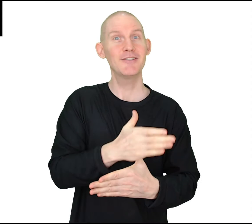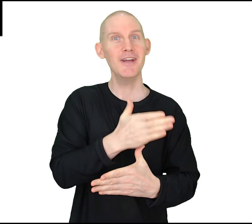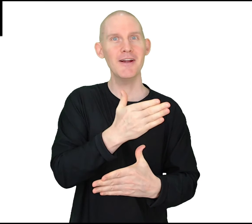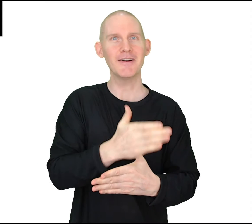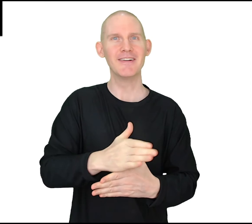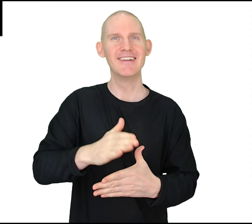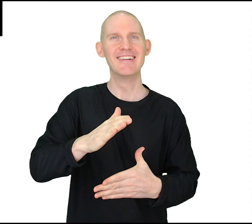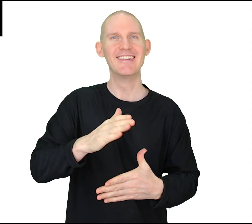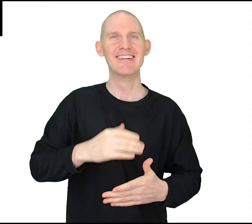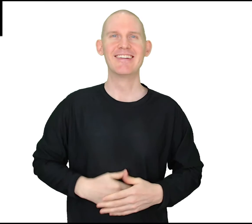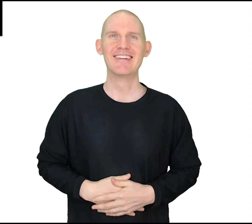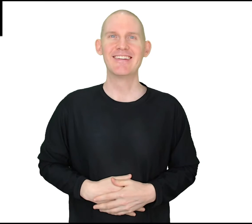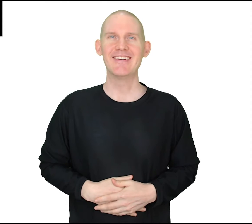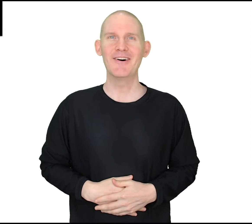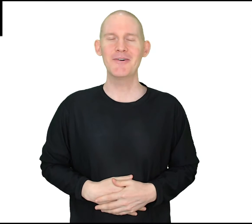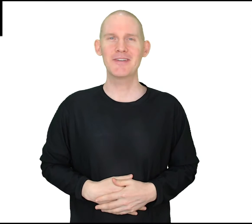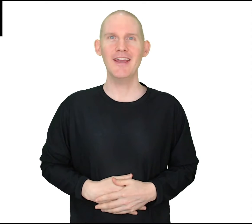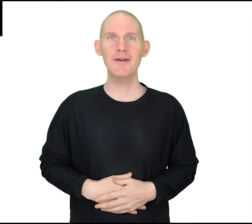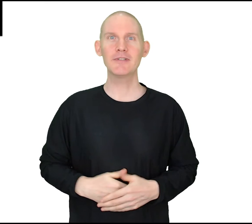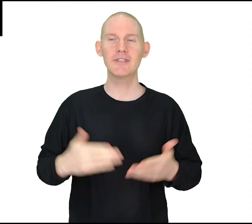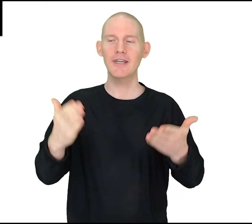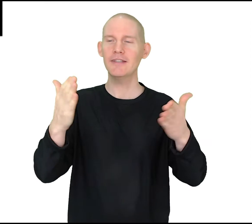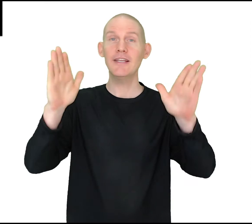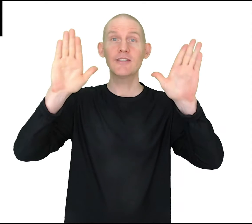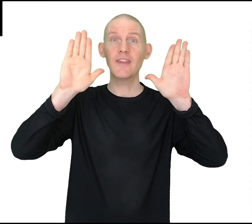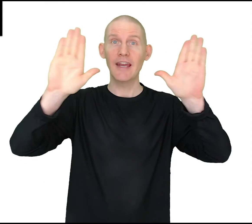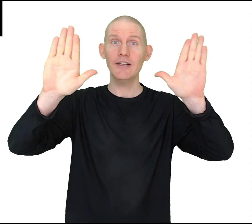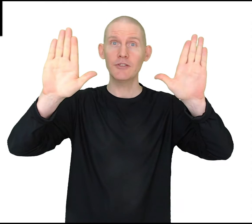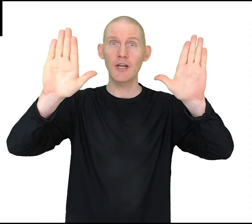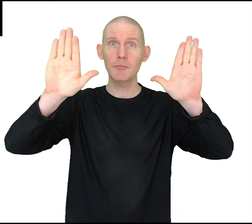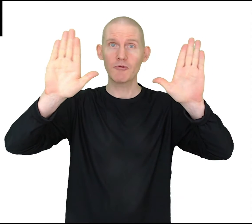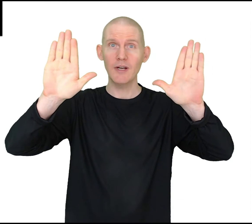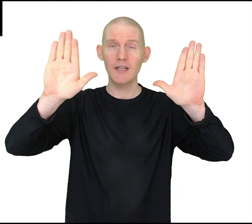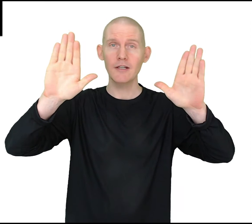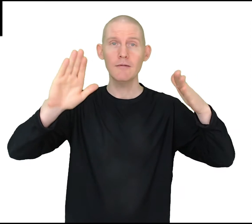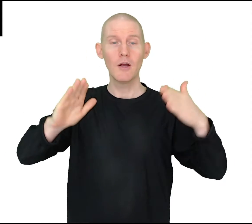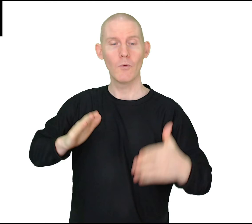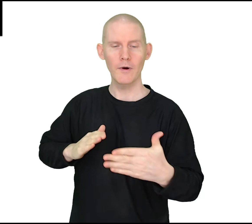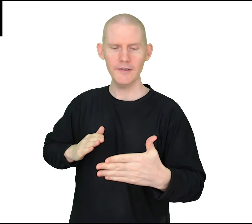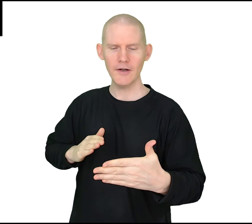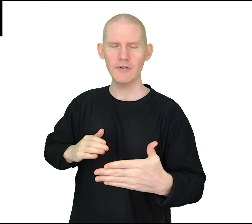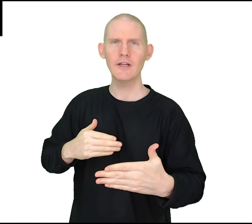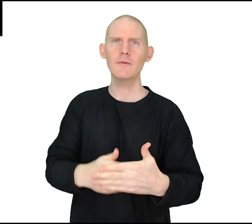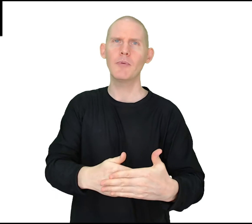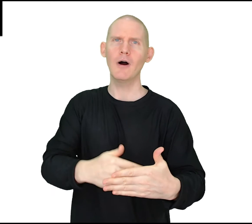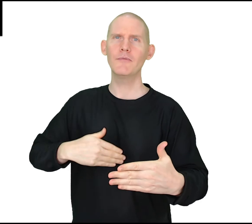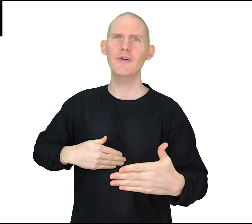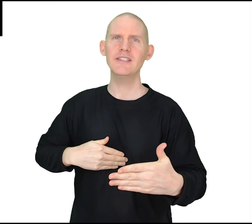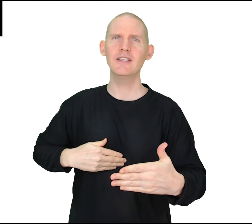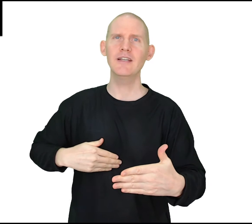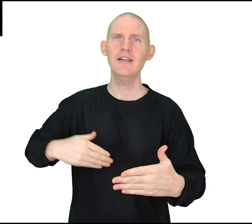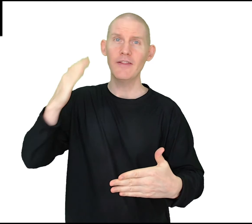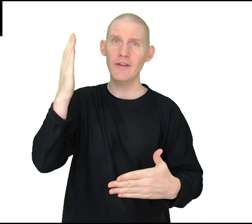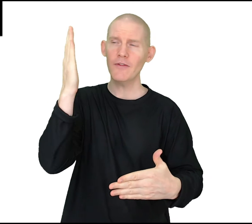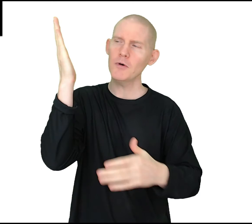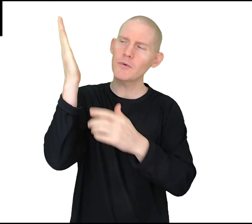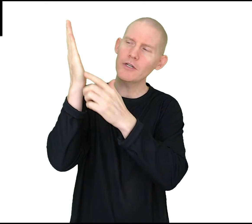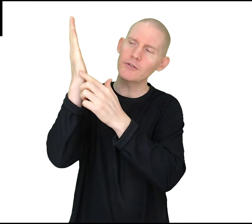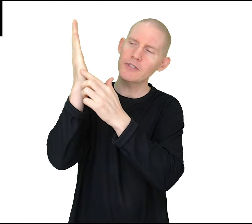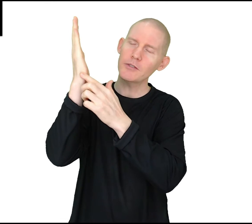Share. Okay, once again, these are the hand shapes right here. One down here, palm facing in. The other one, we're going to use this